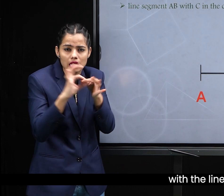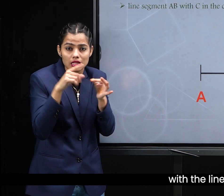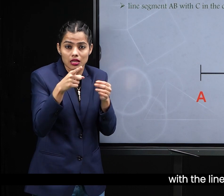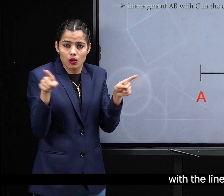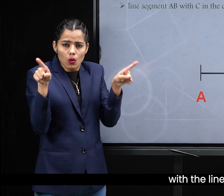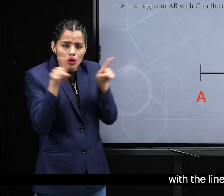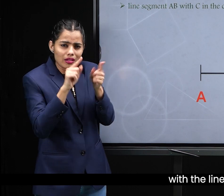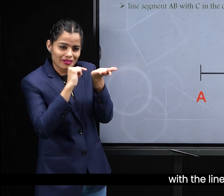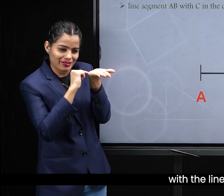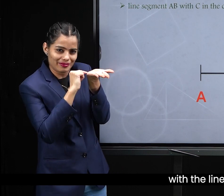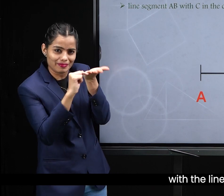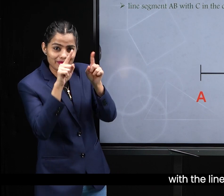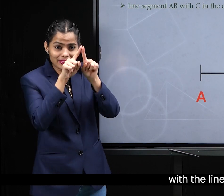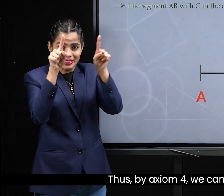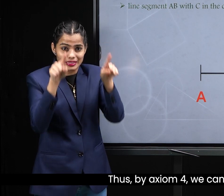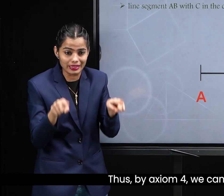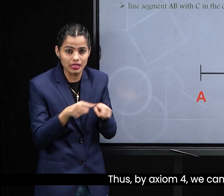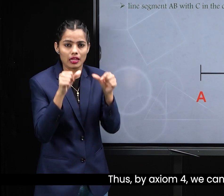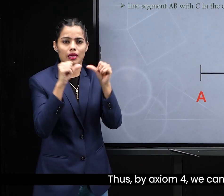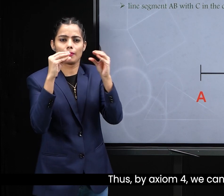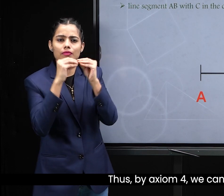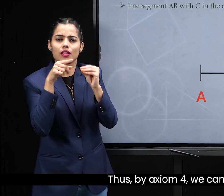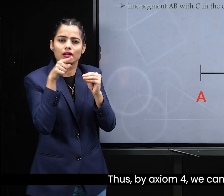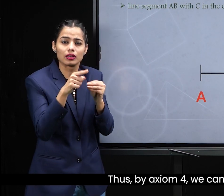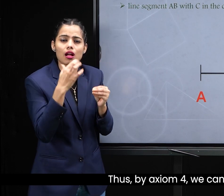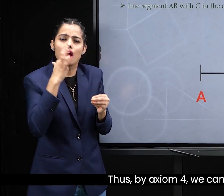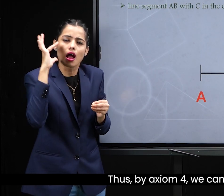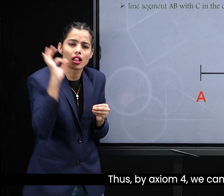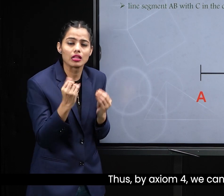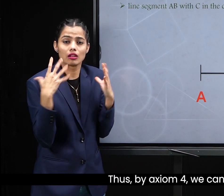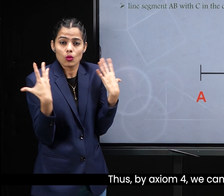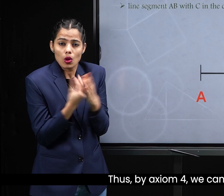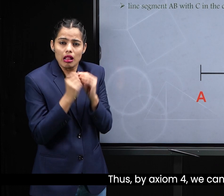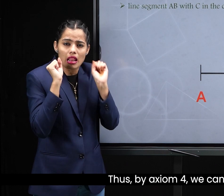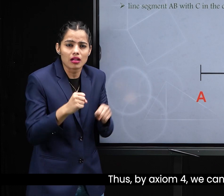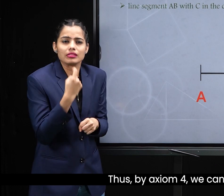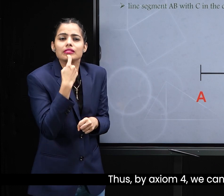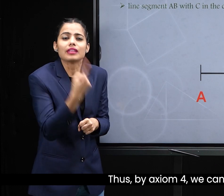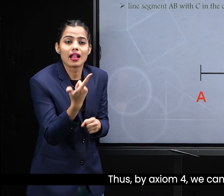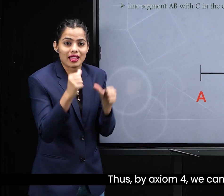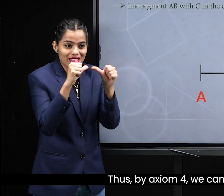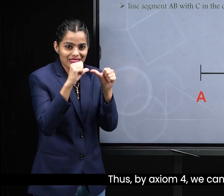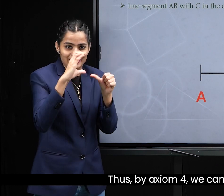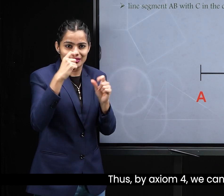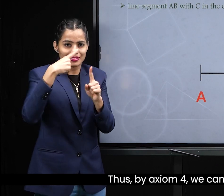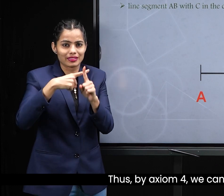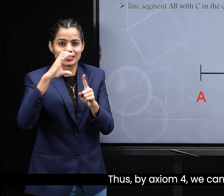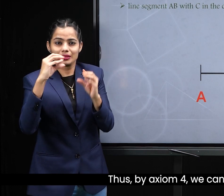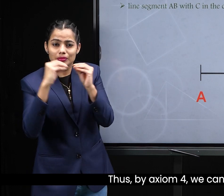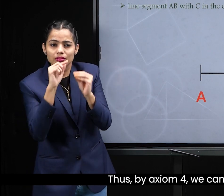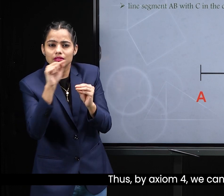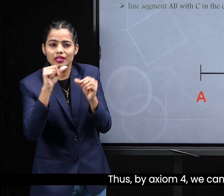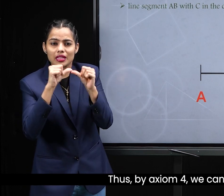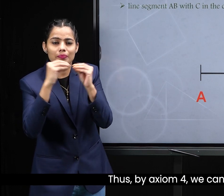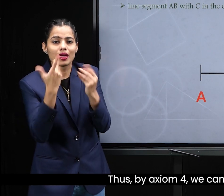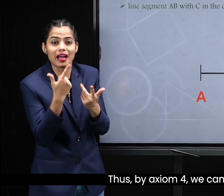line segment AB. Thus, by axiom 4, we can say that AC plus CB is equal to